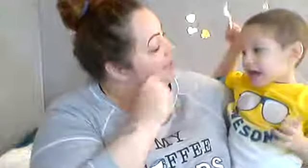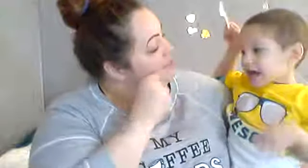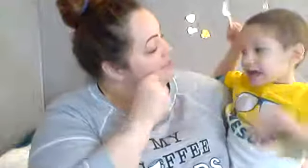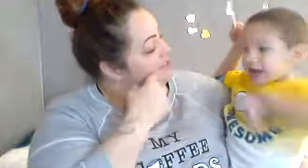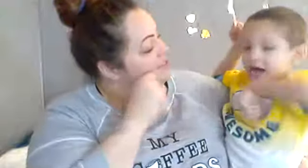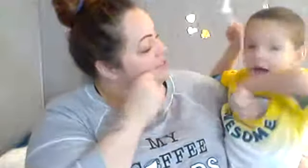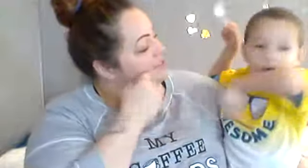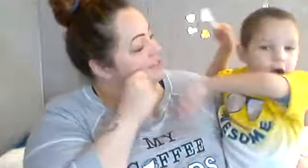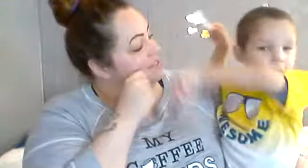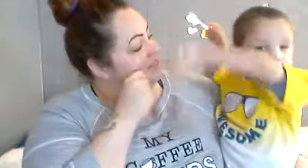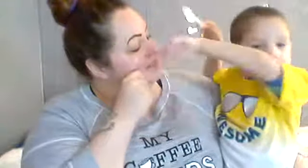Apples.